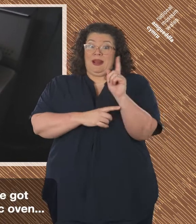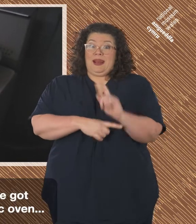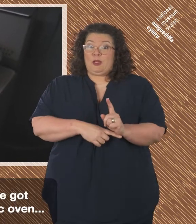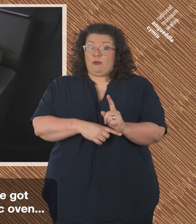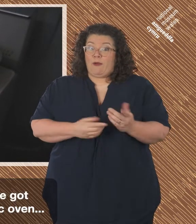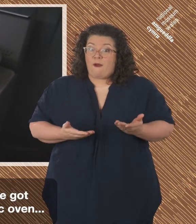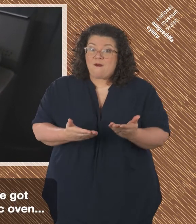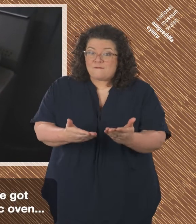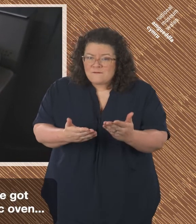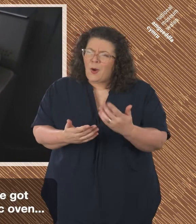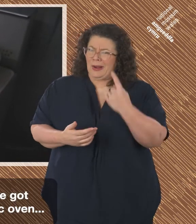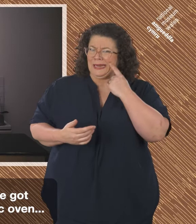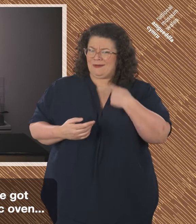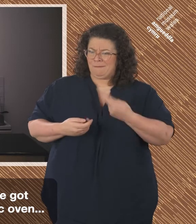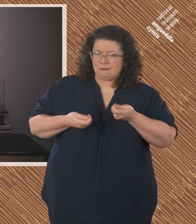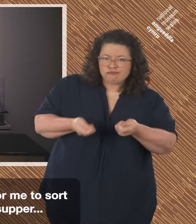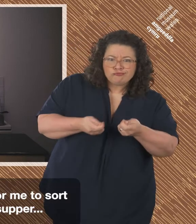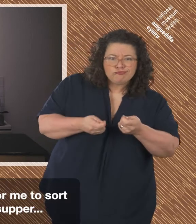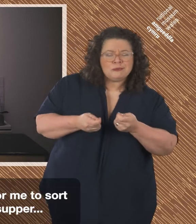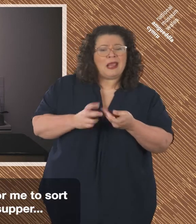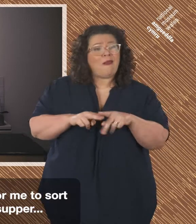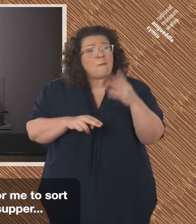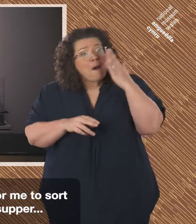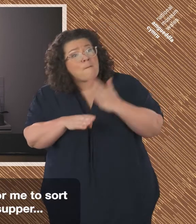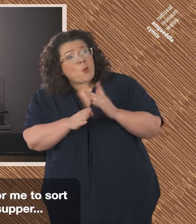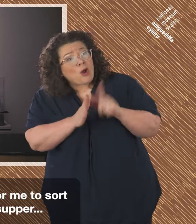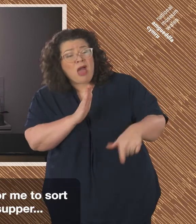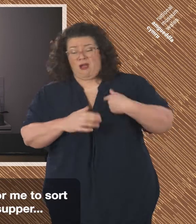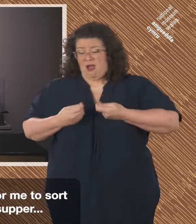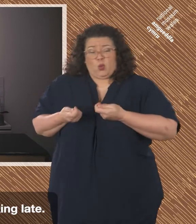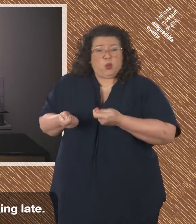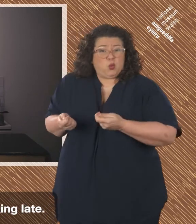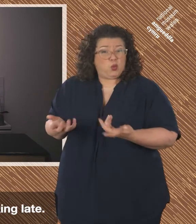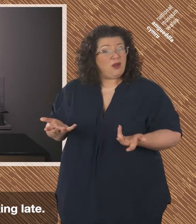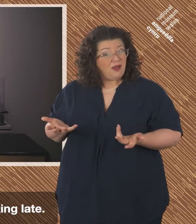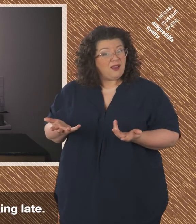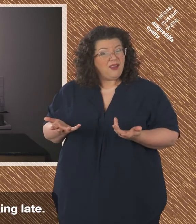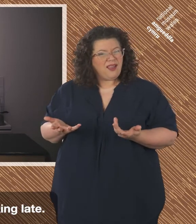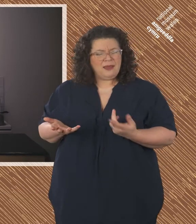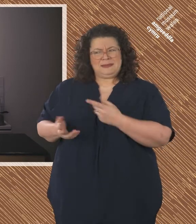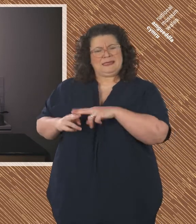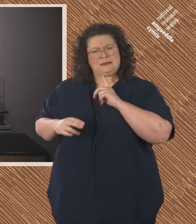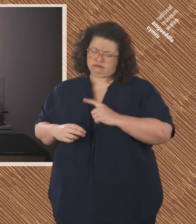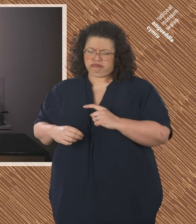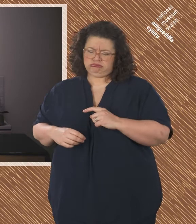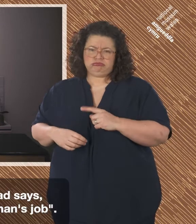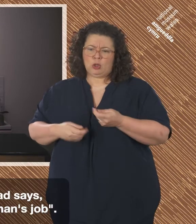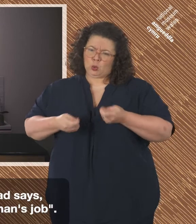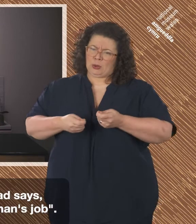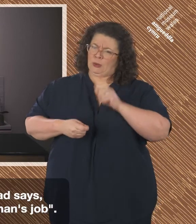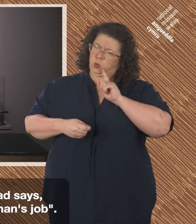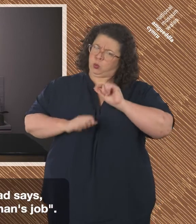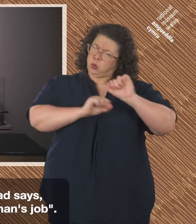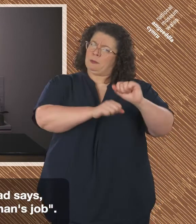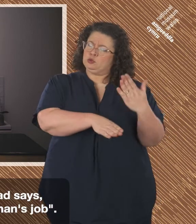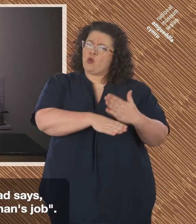Ever since we got this new electric oven, it's easy enough for me to sort something for supper if mam is working late. Even though